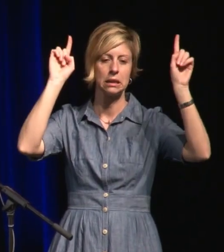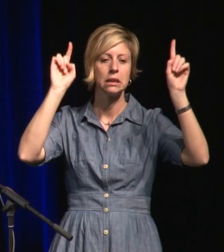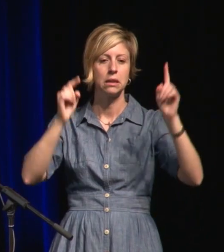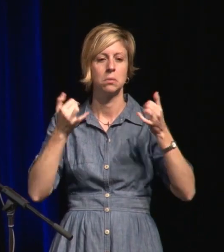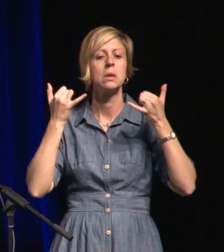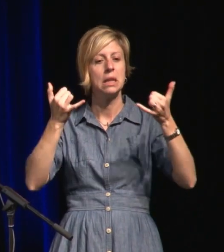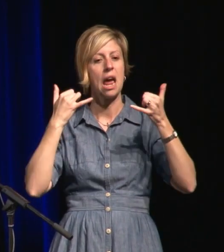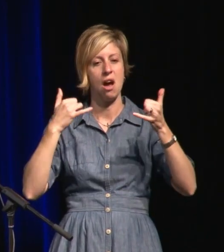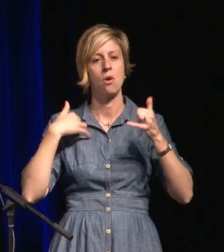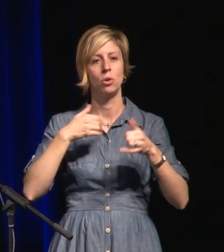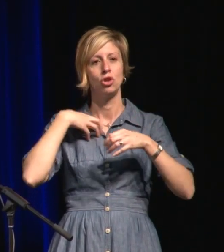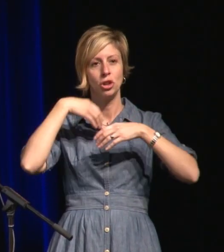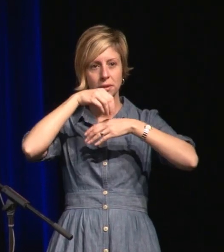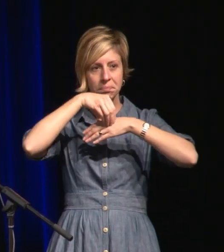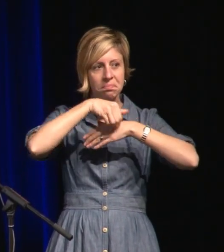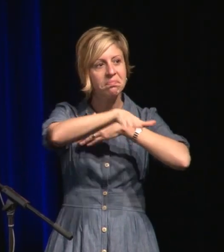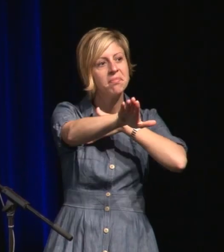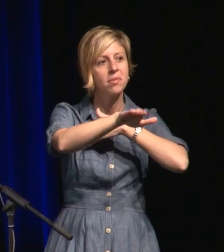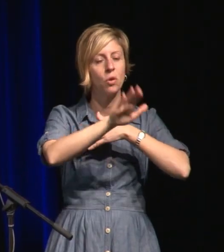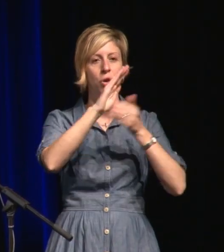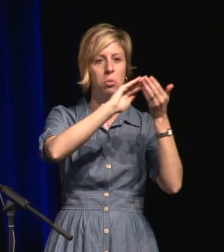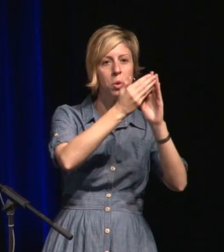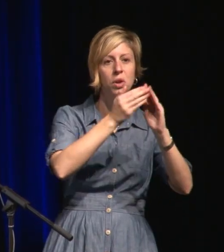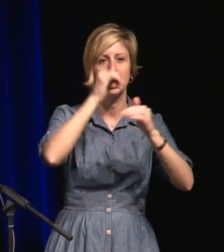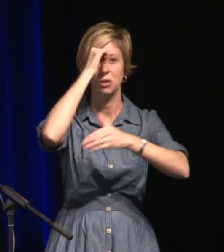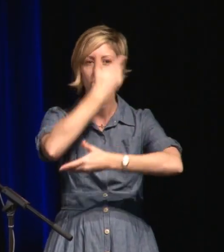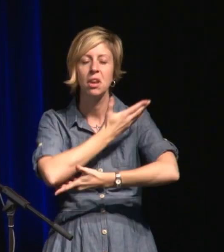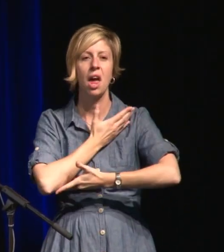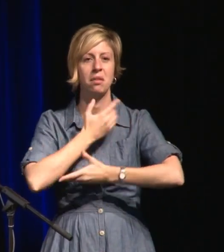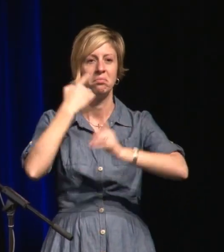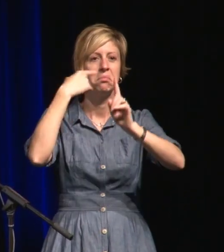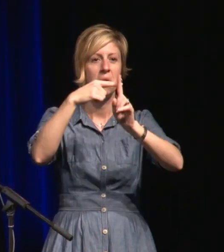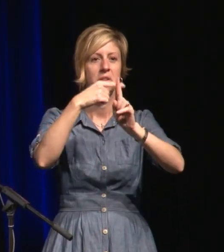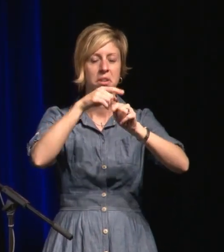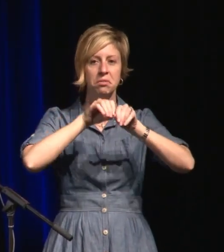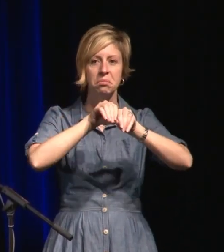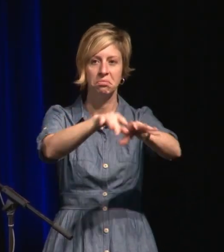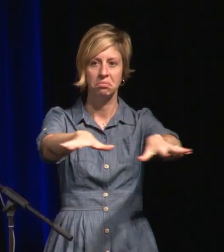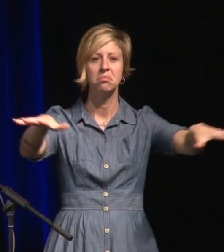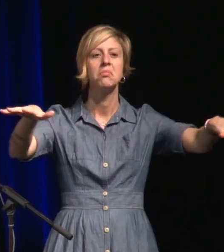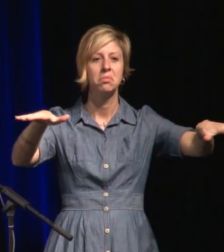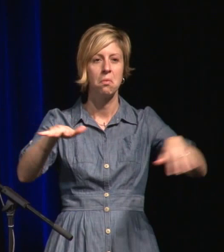real way to her son, her community, and most of all, to her patients.